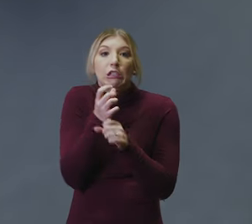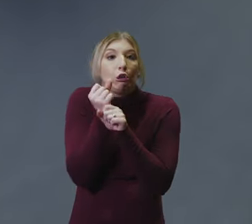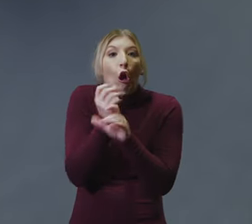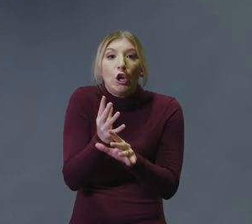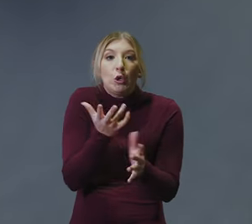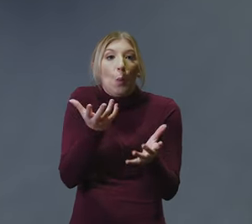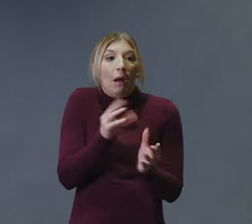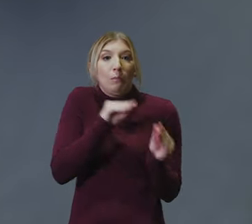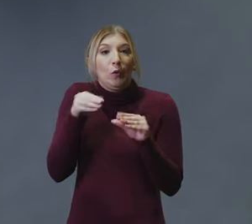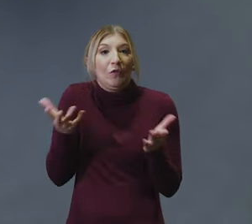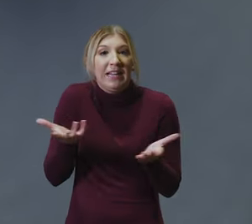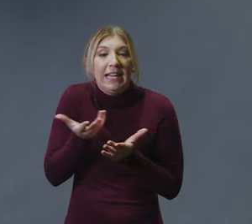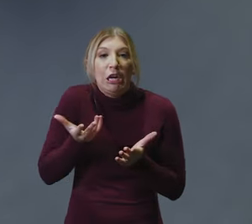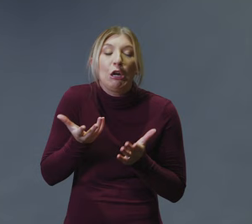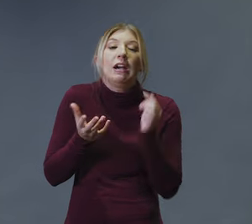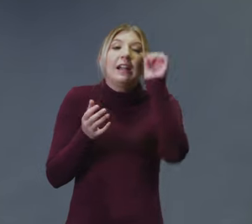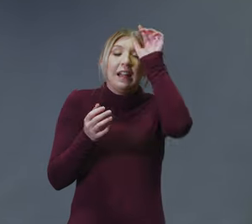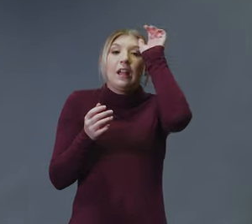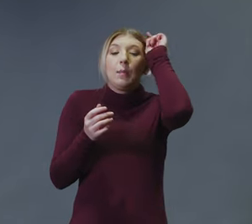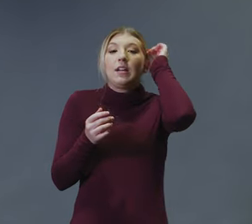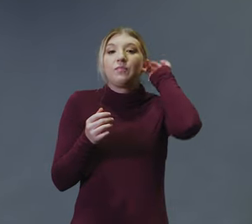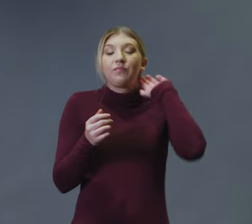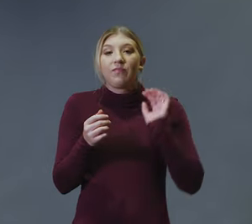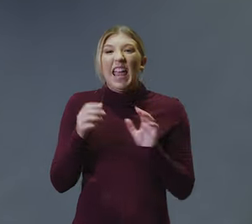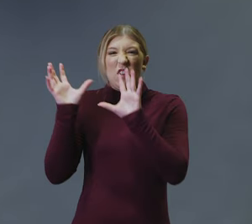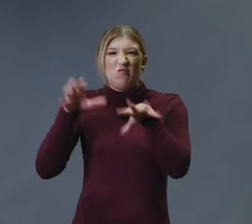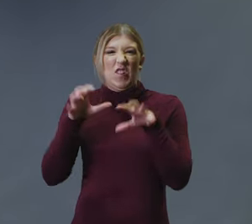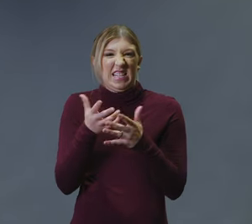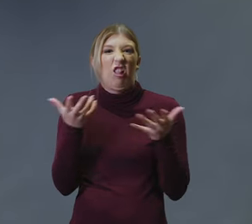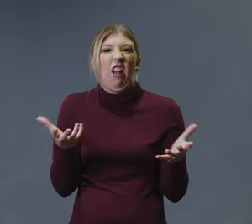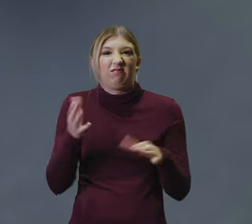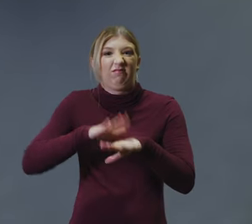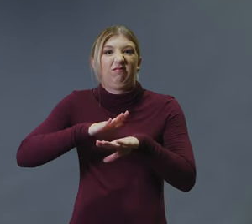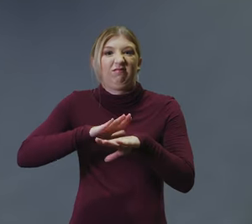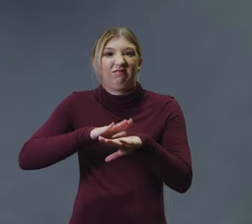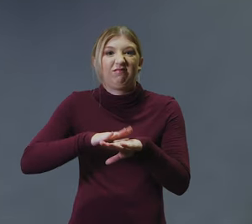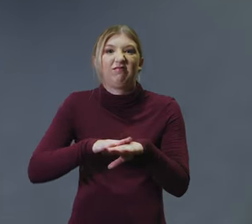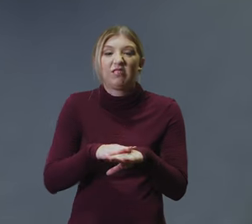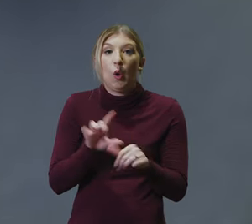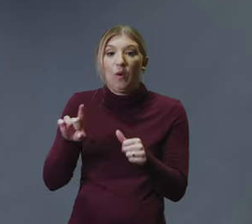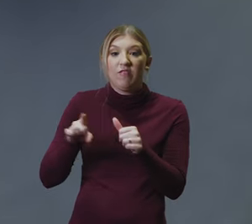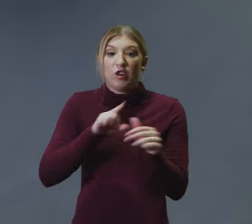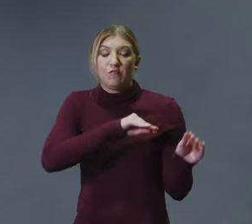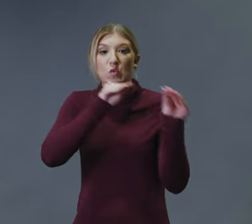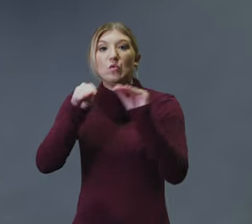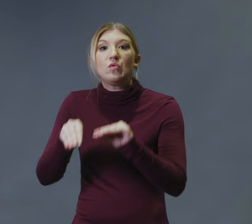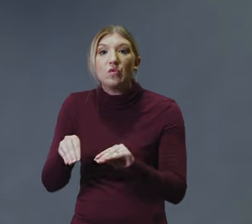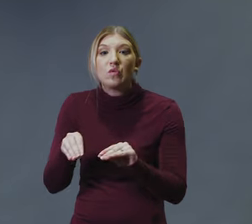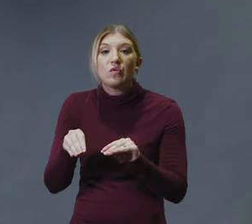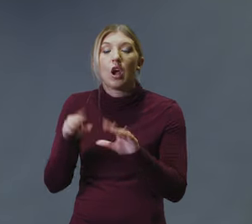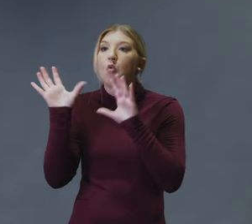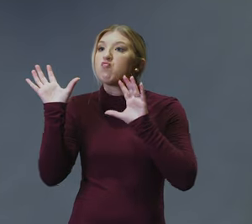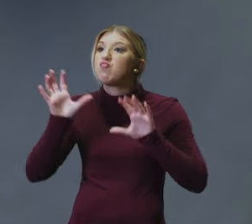not want to move here with us or anything like that, but it rains a lot here in Nashville. When we first moved here,